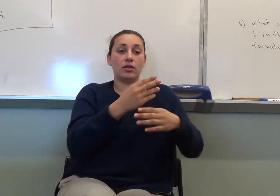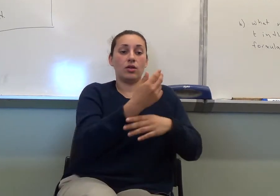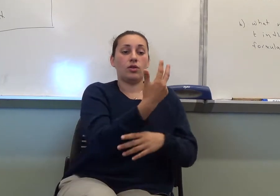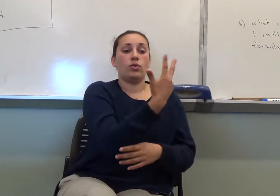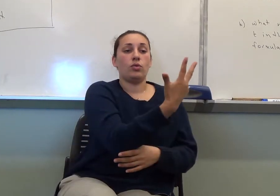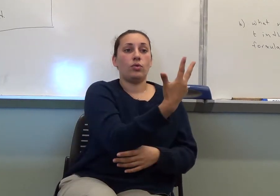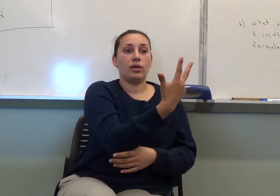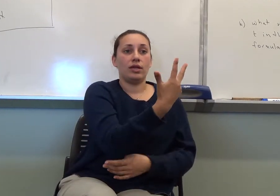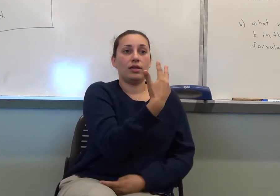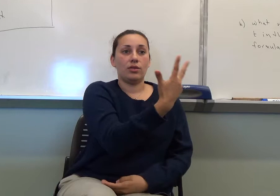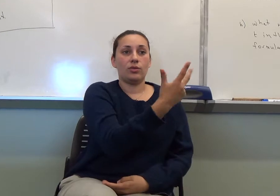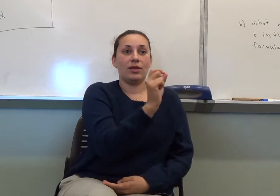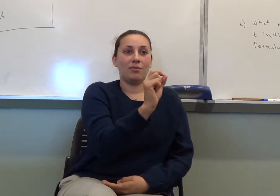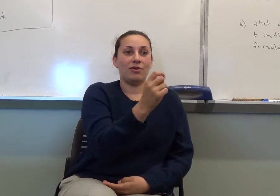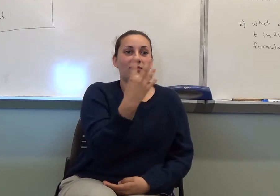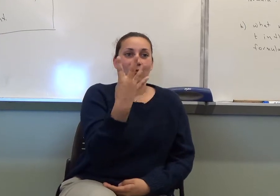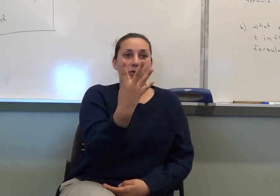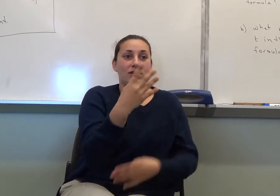5, what do you get?